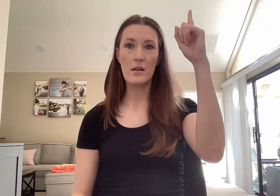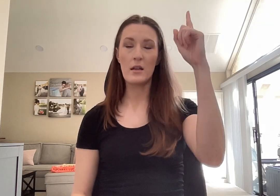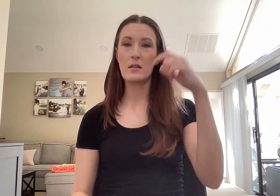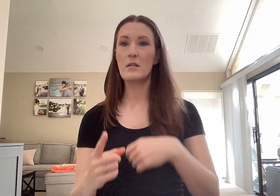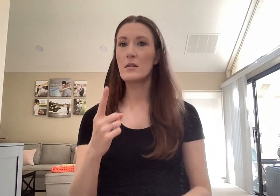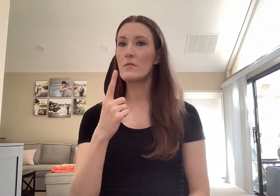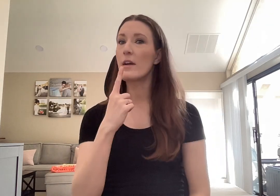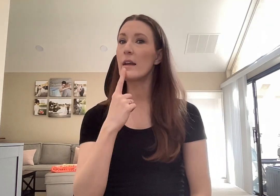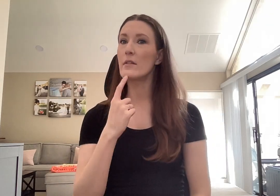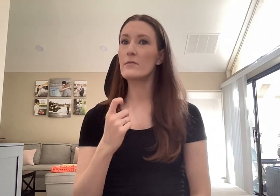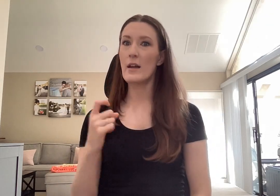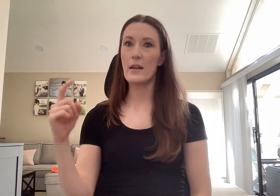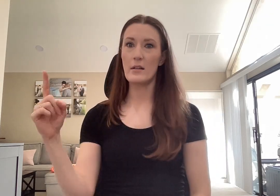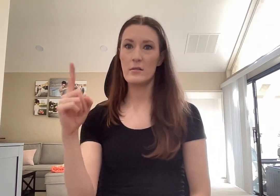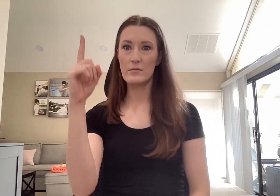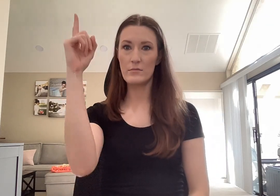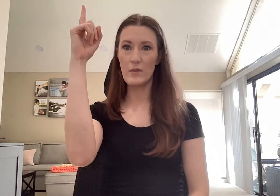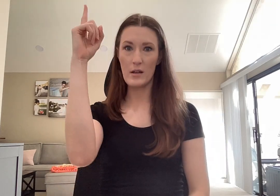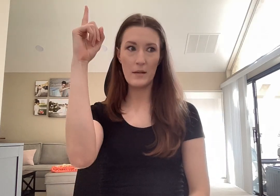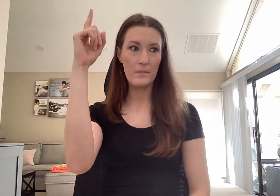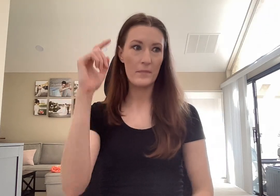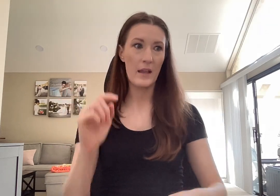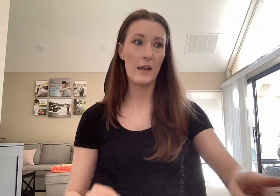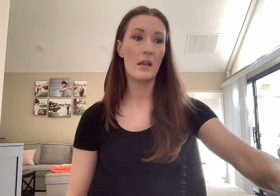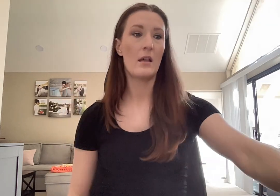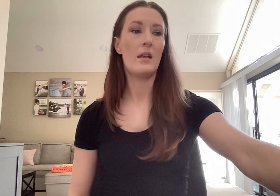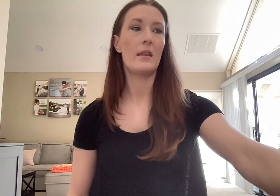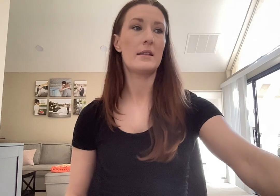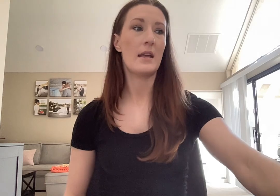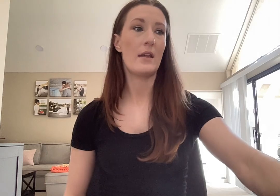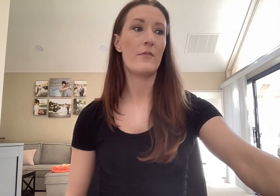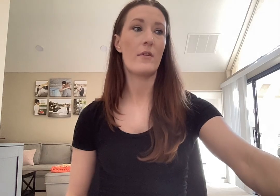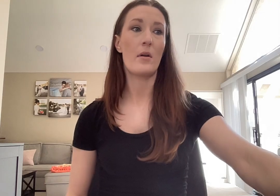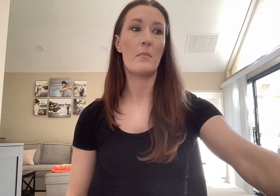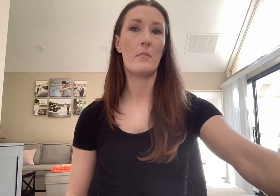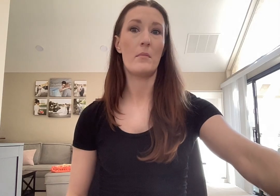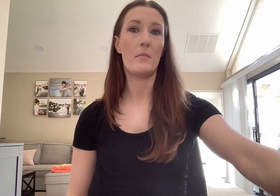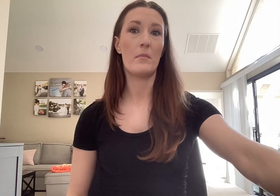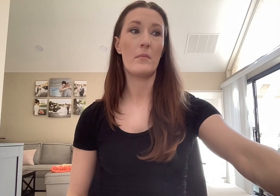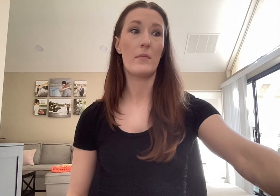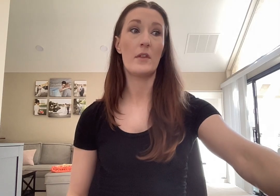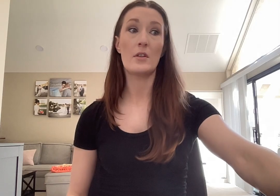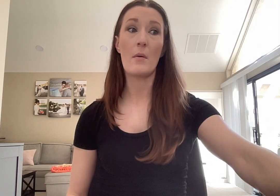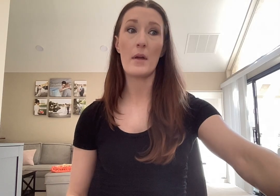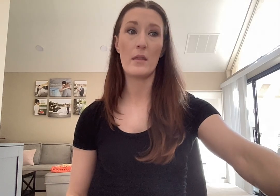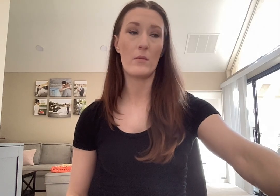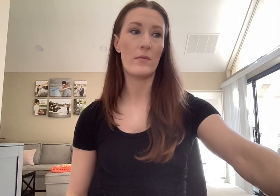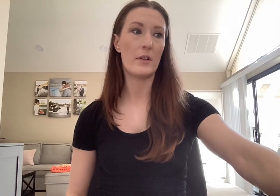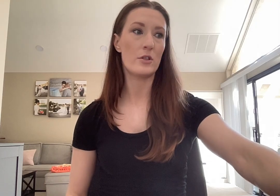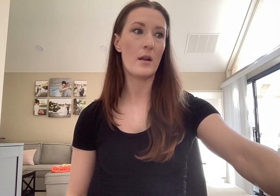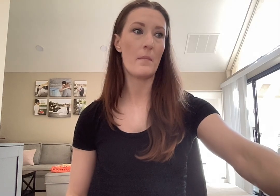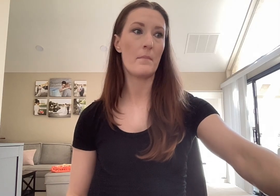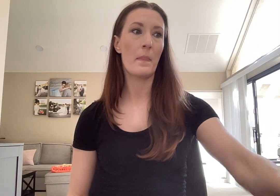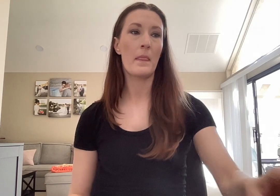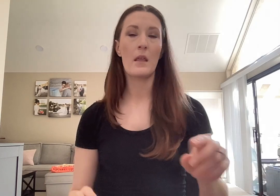rocket, right, red, rocket. Okay, let's take it from the top, and then we'll finish it up.